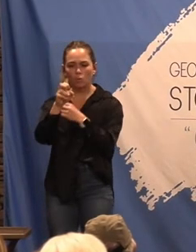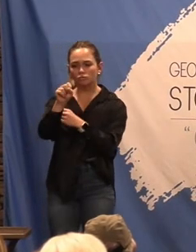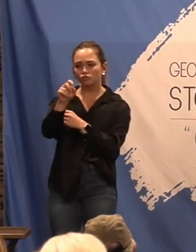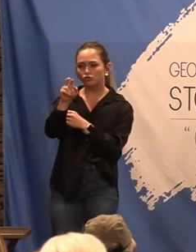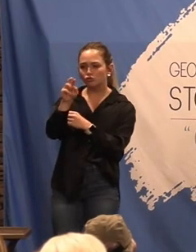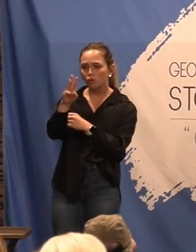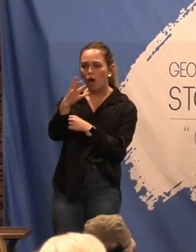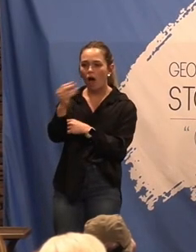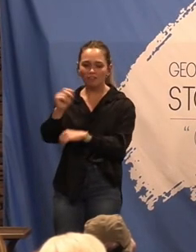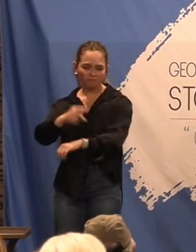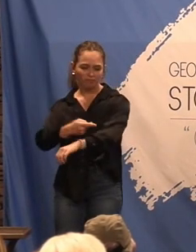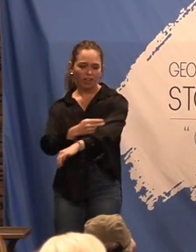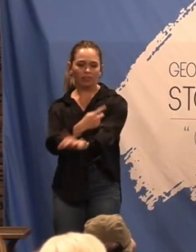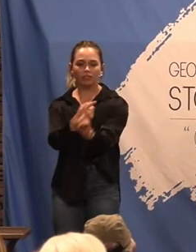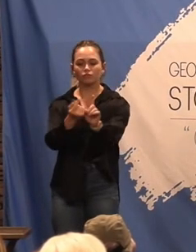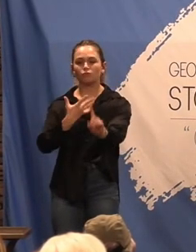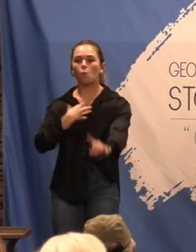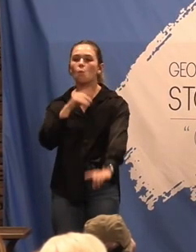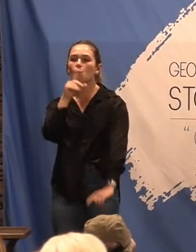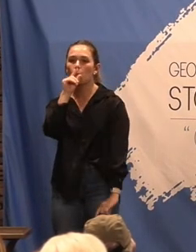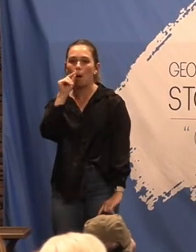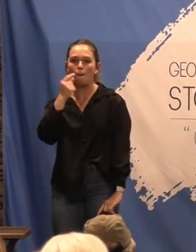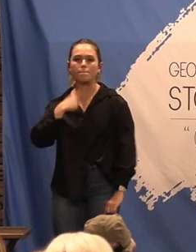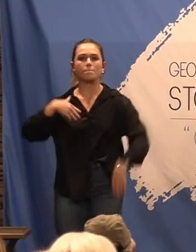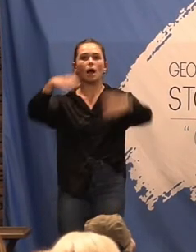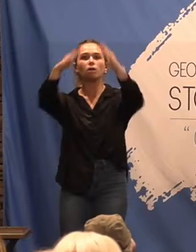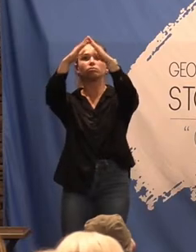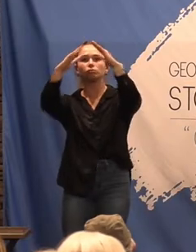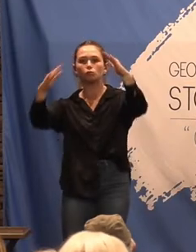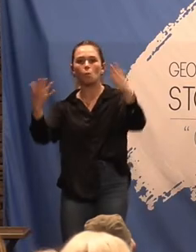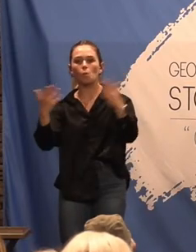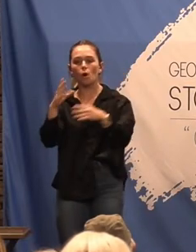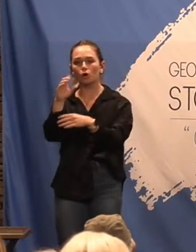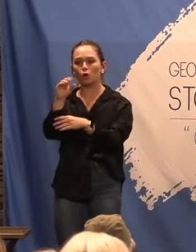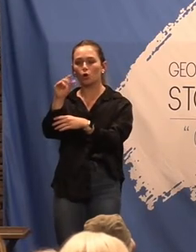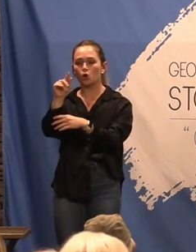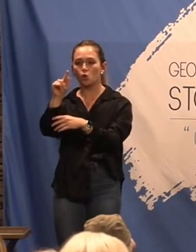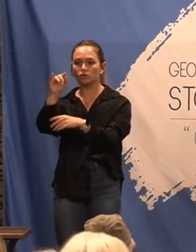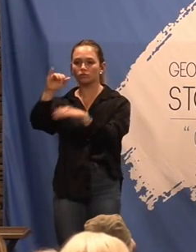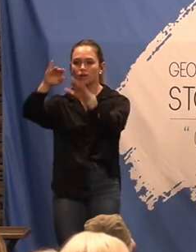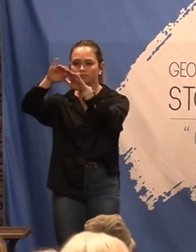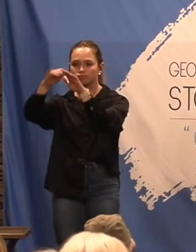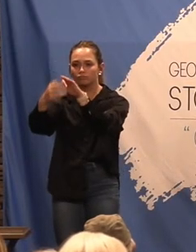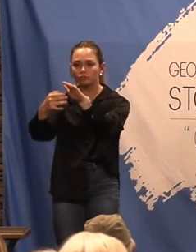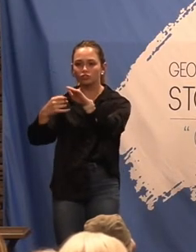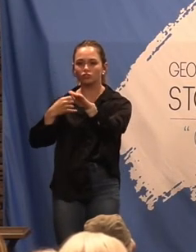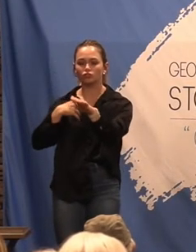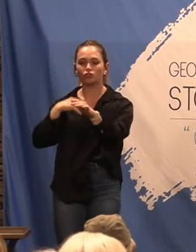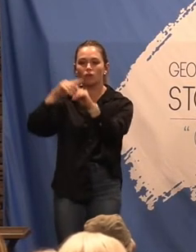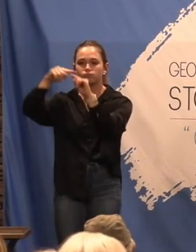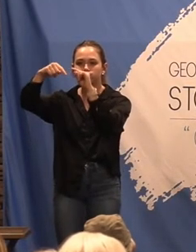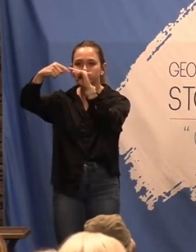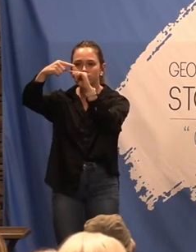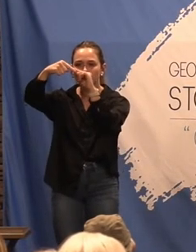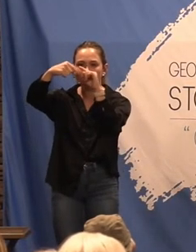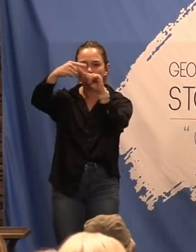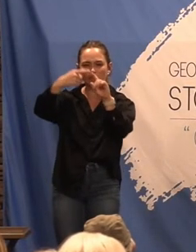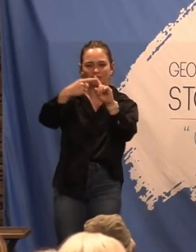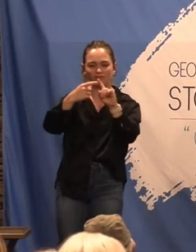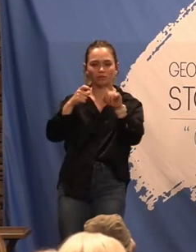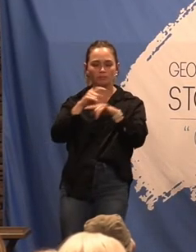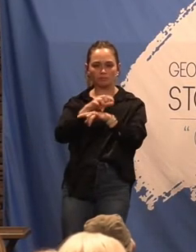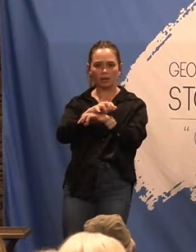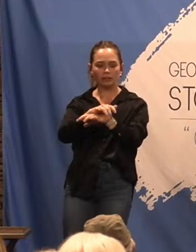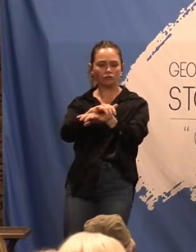and feathers of white birds. The roof was of coconut husk, held together with a spittle from webless